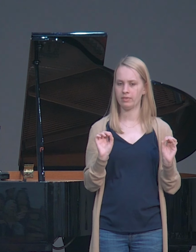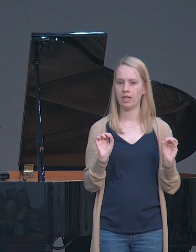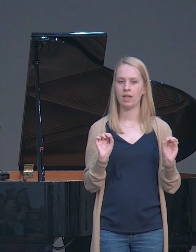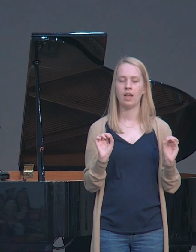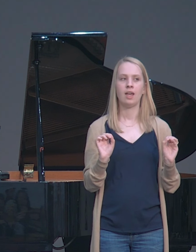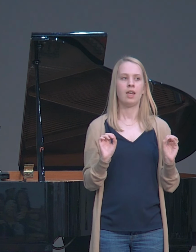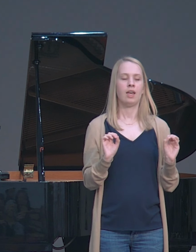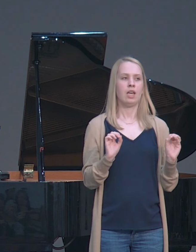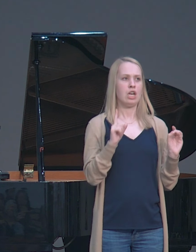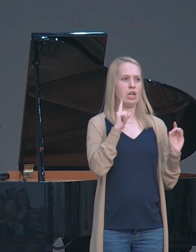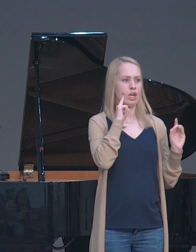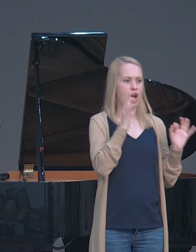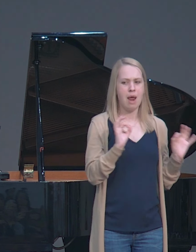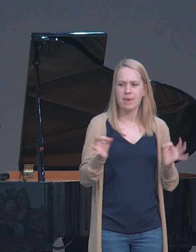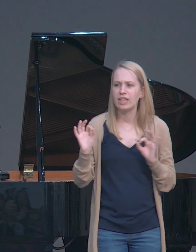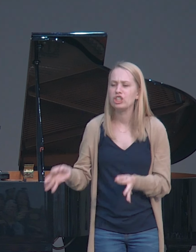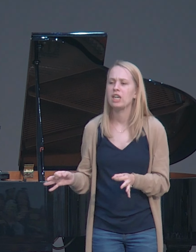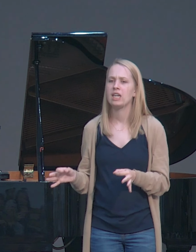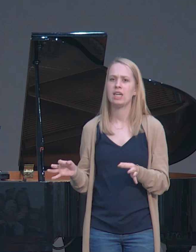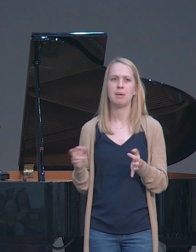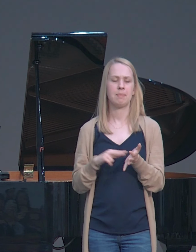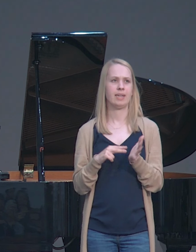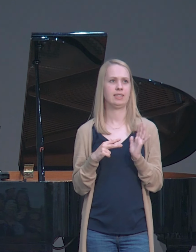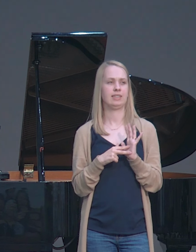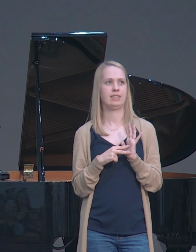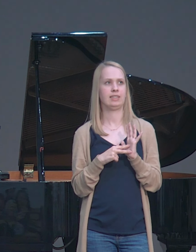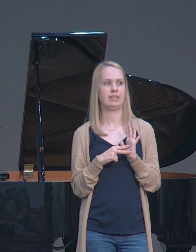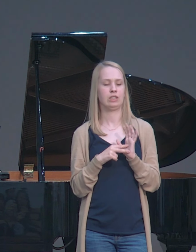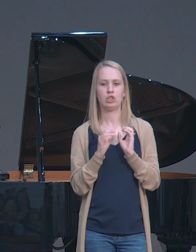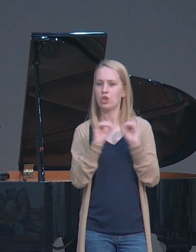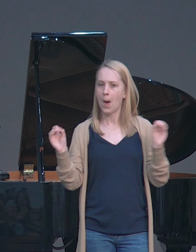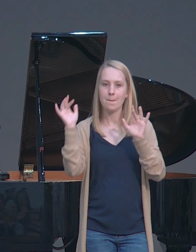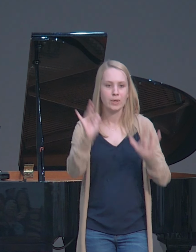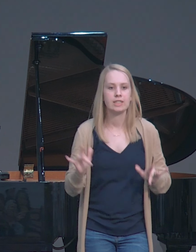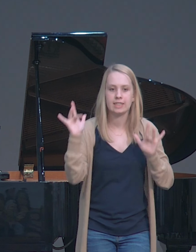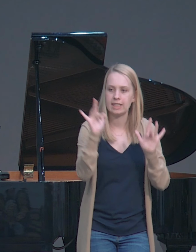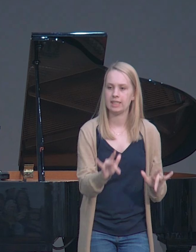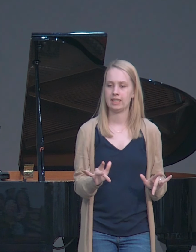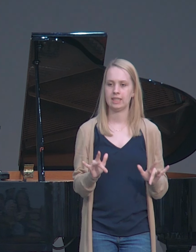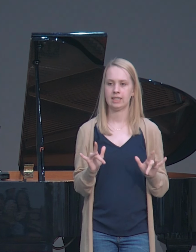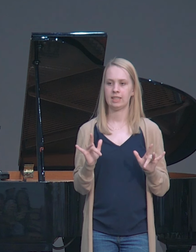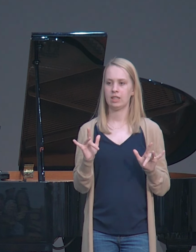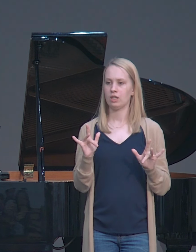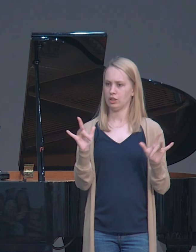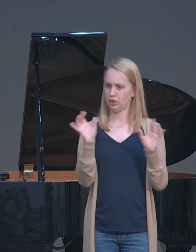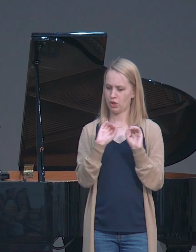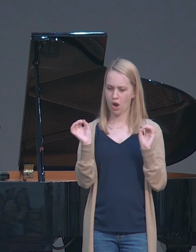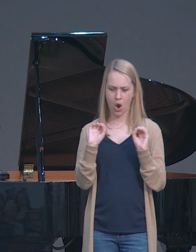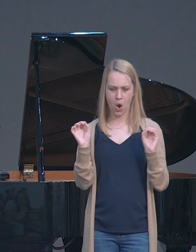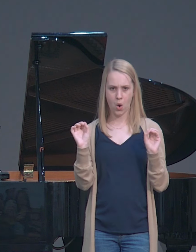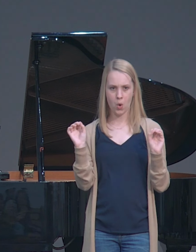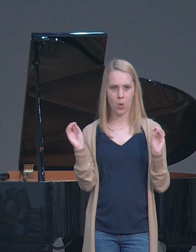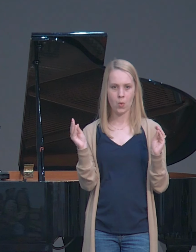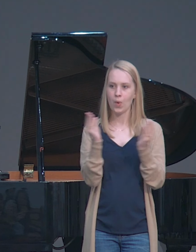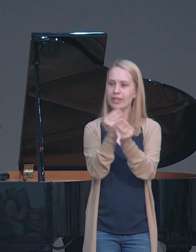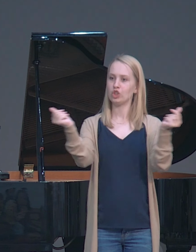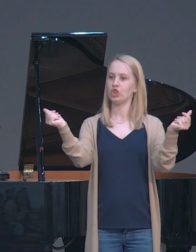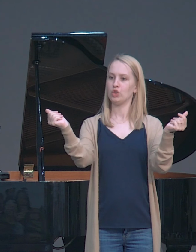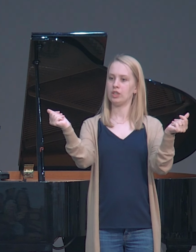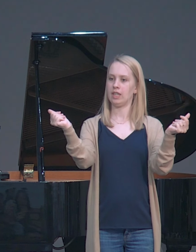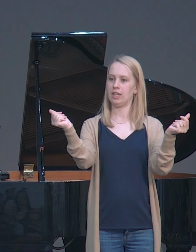In condemnation, there's no mercy. In condemnation, there's no resolution